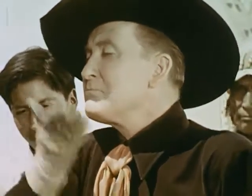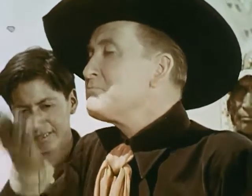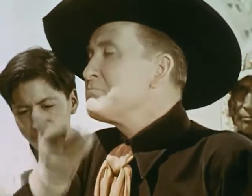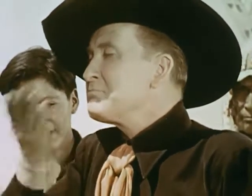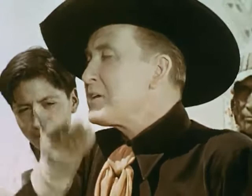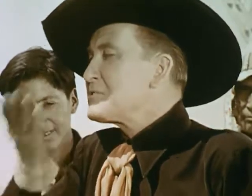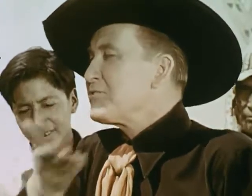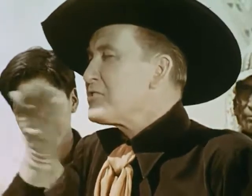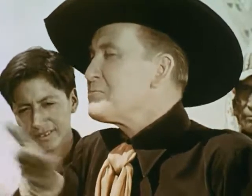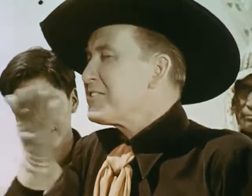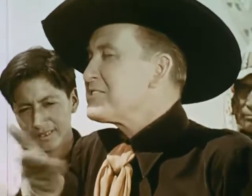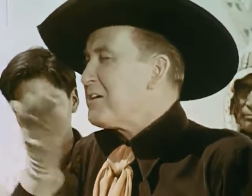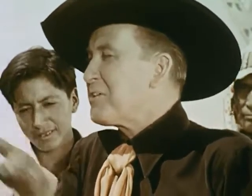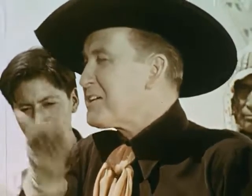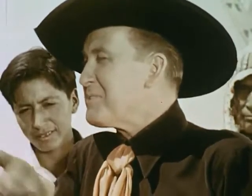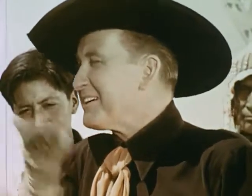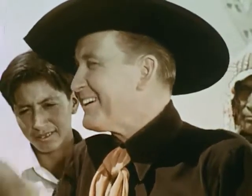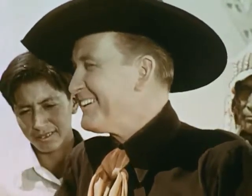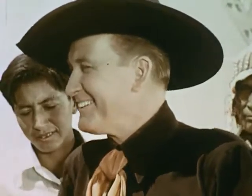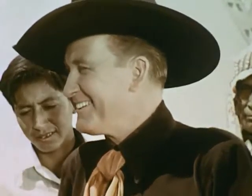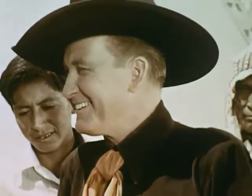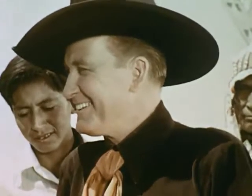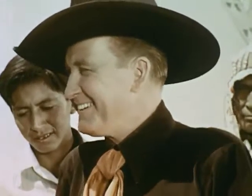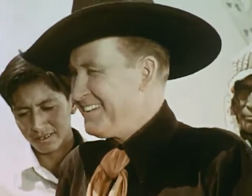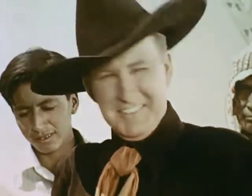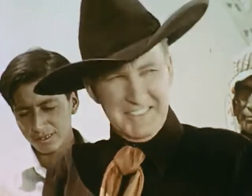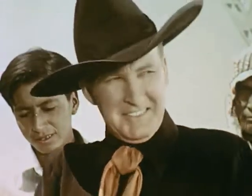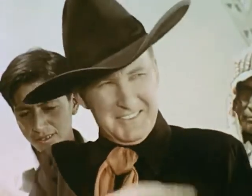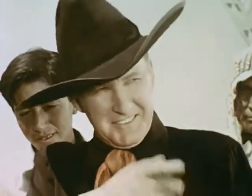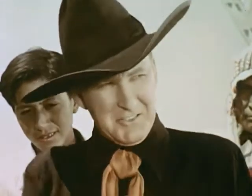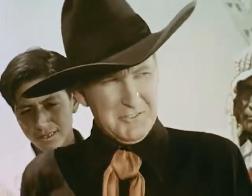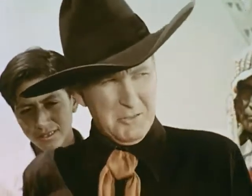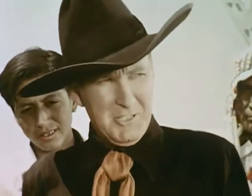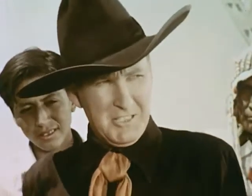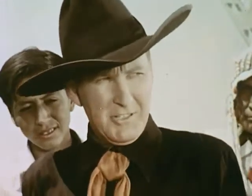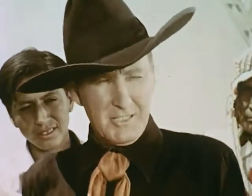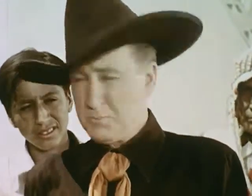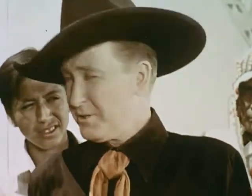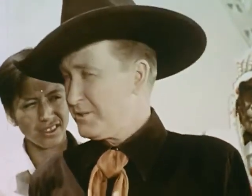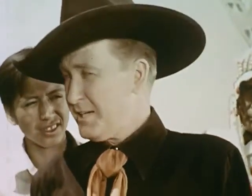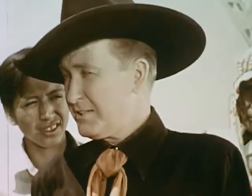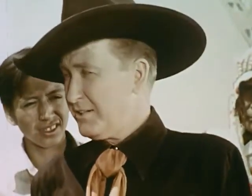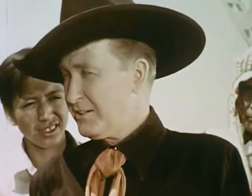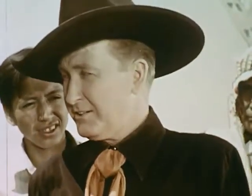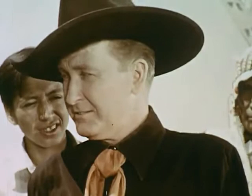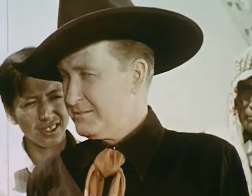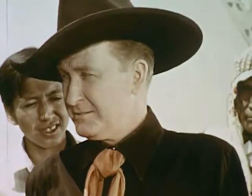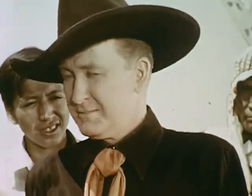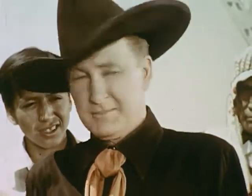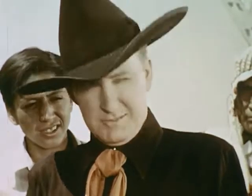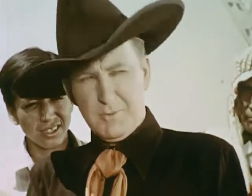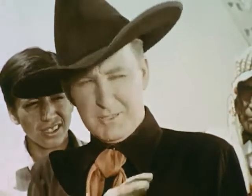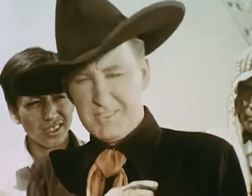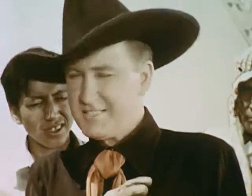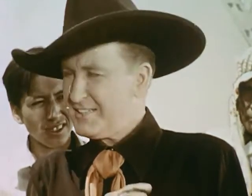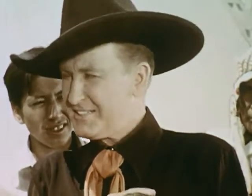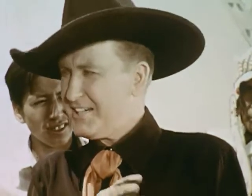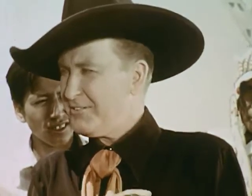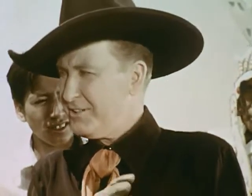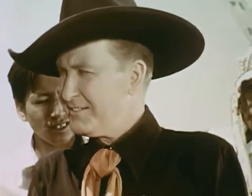him, he was the first man they saw wearing a beard. As you know, Many Treaties is a pretty good sign talker. You watch his signs